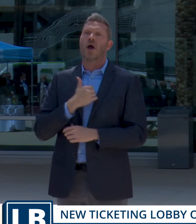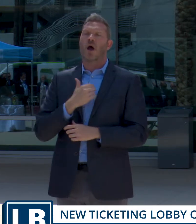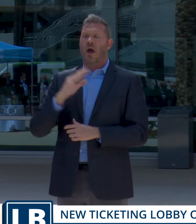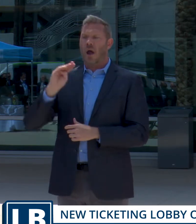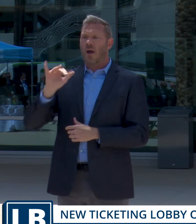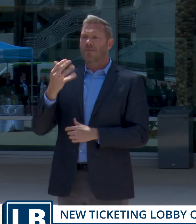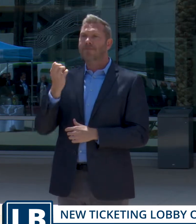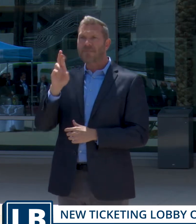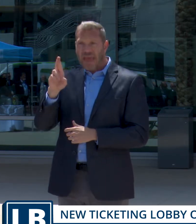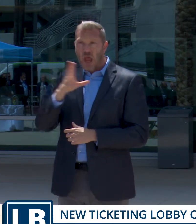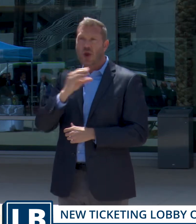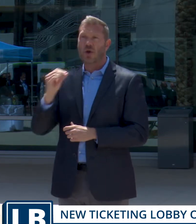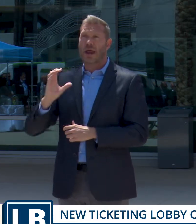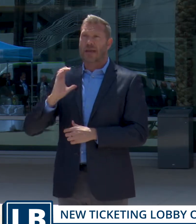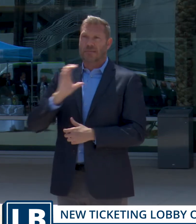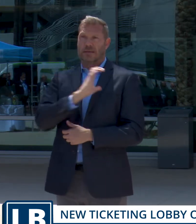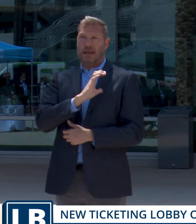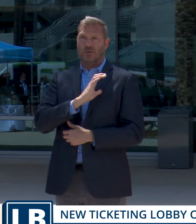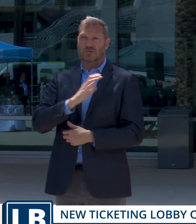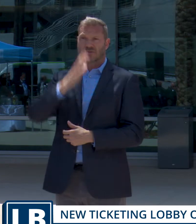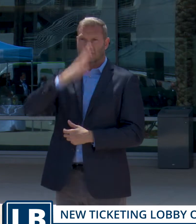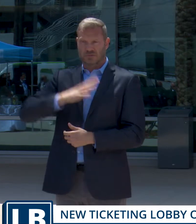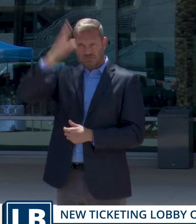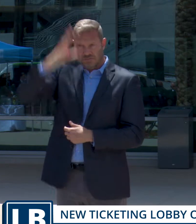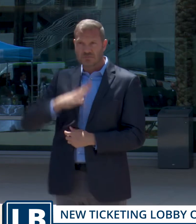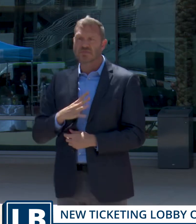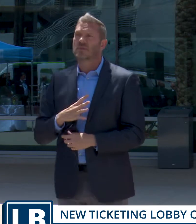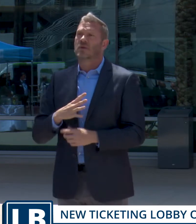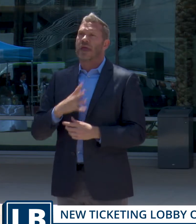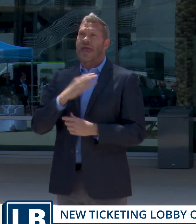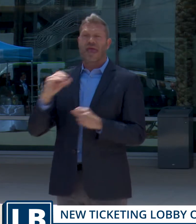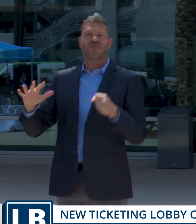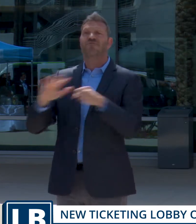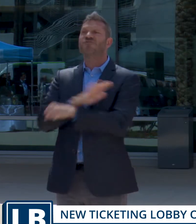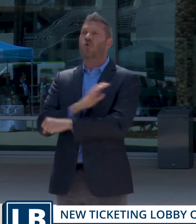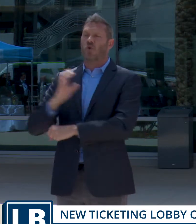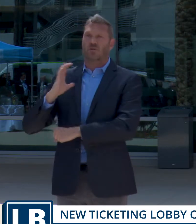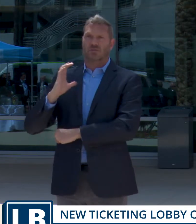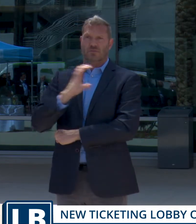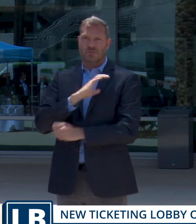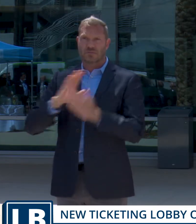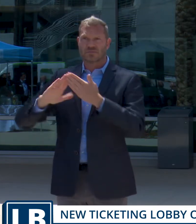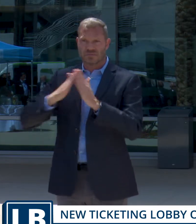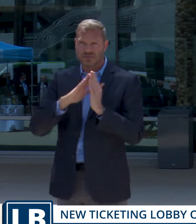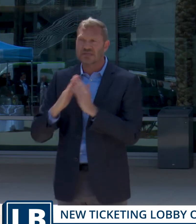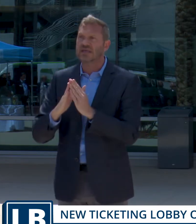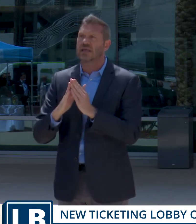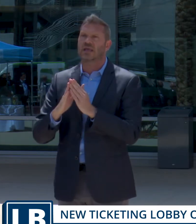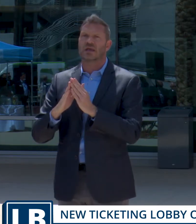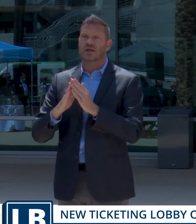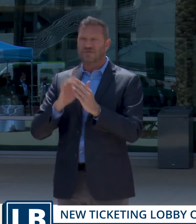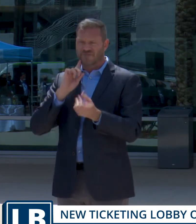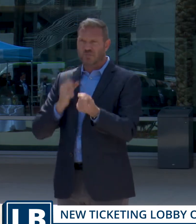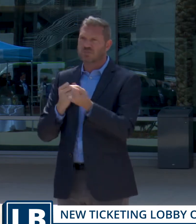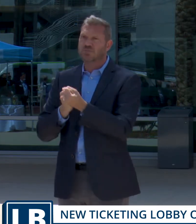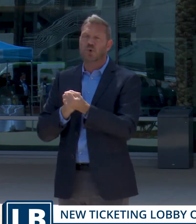council members that are here today, and our full city council. And this is a really difficult project. It's beautiful now, it looks amazing, but